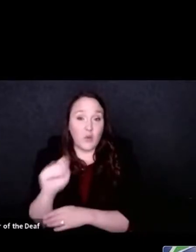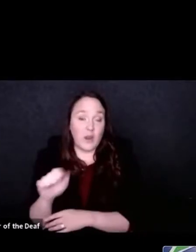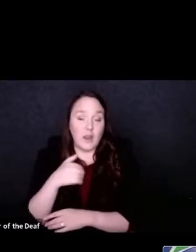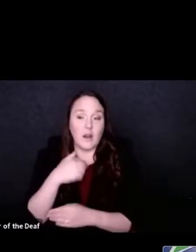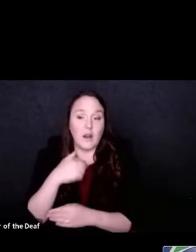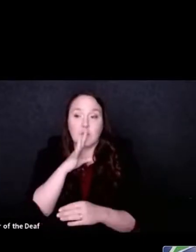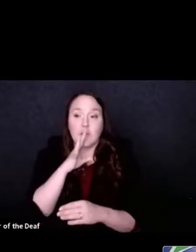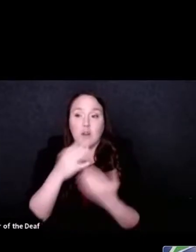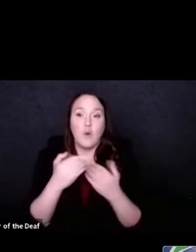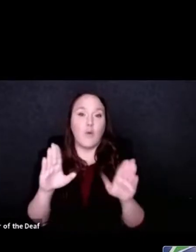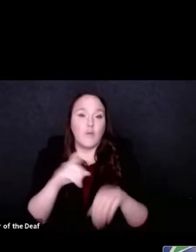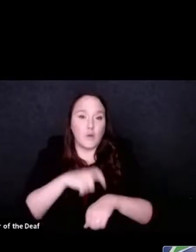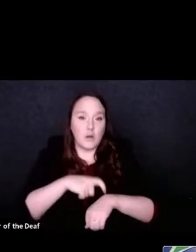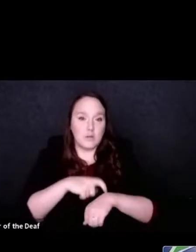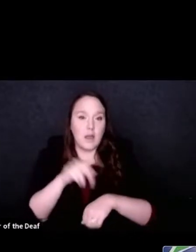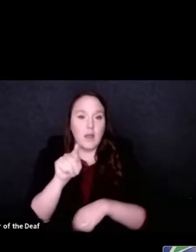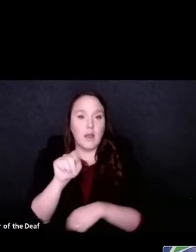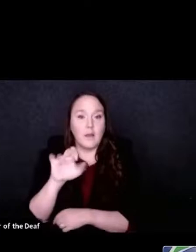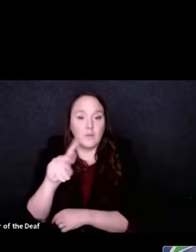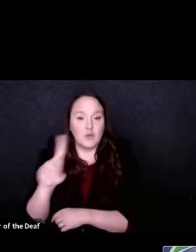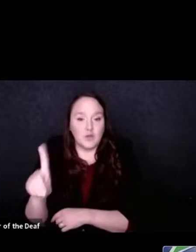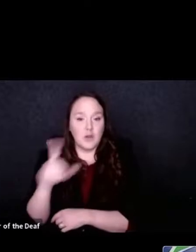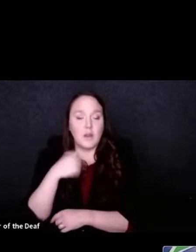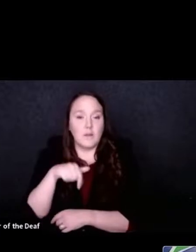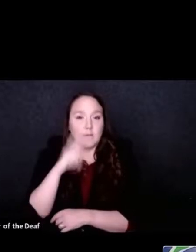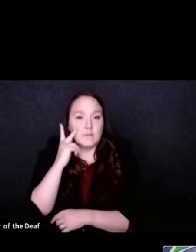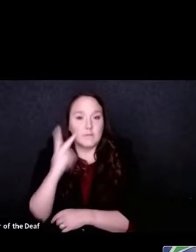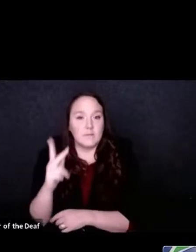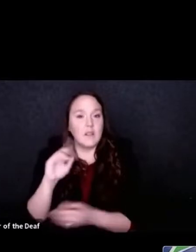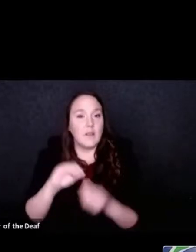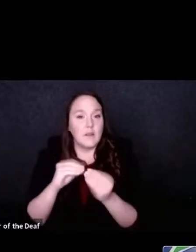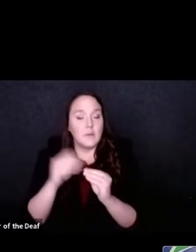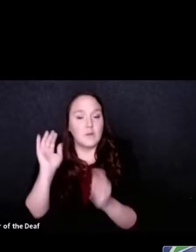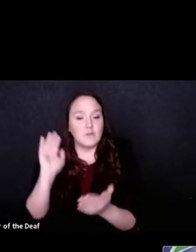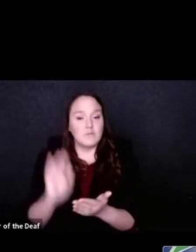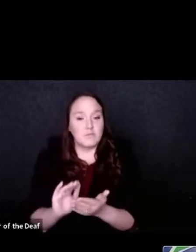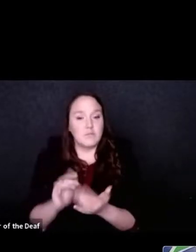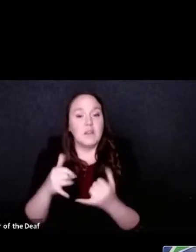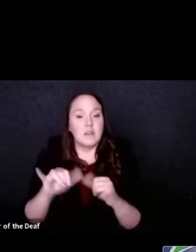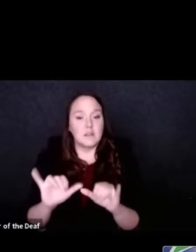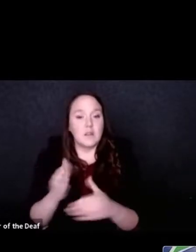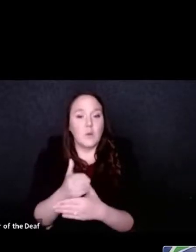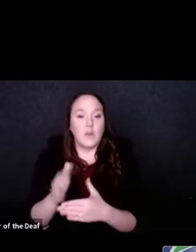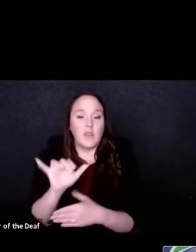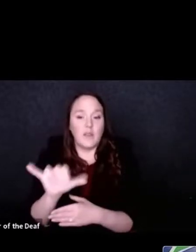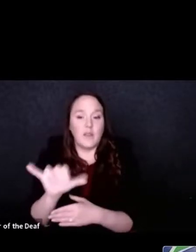overall time trends that what we're seeing, those numbers have gone down. They still remain within that demographic